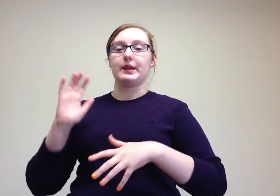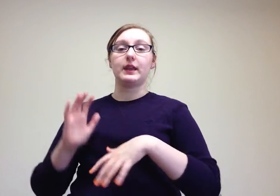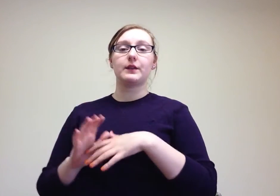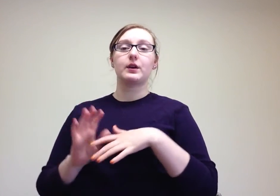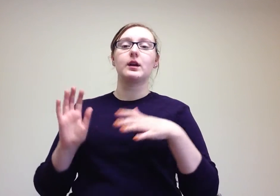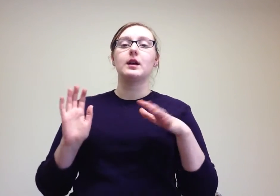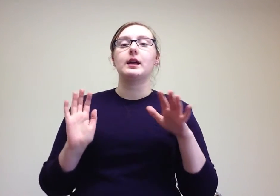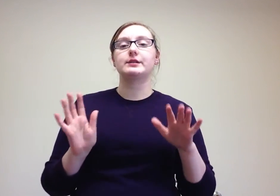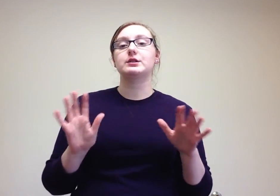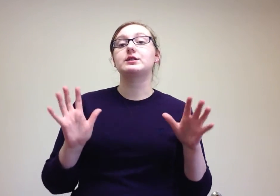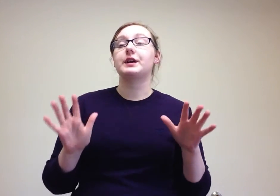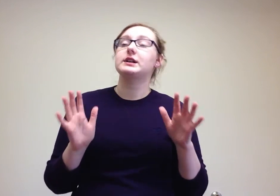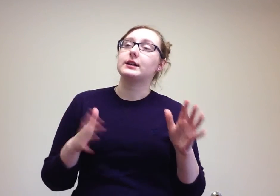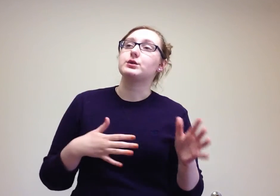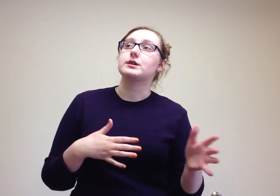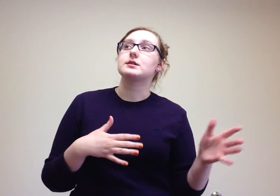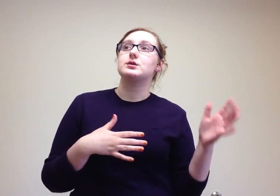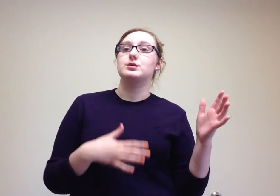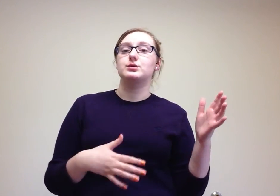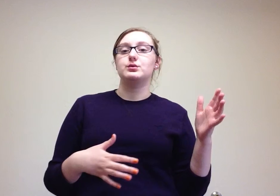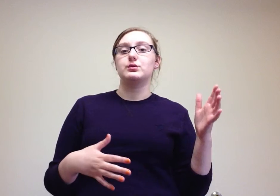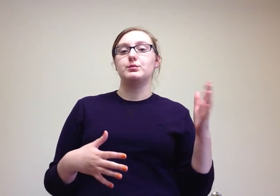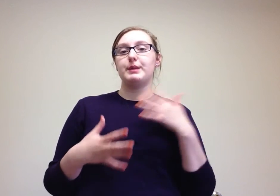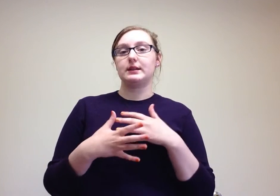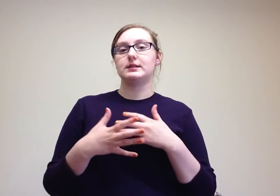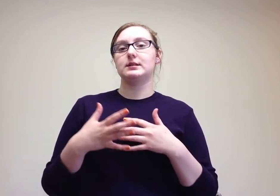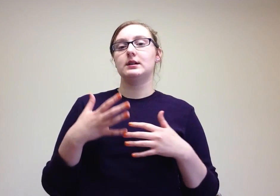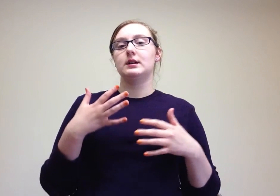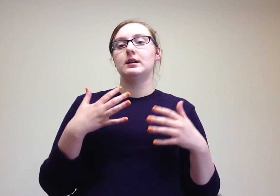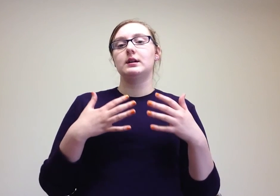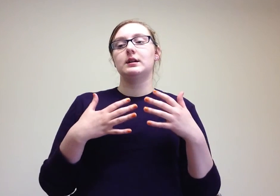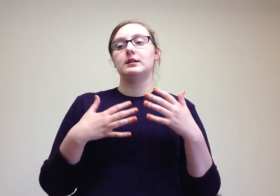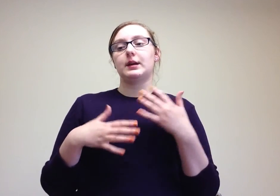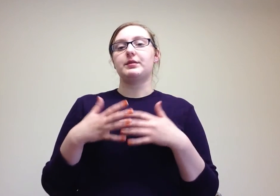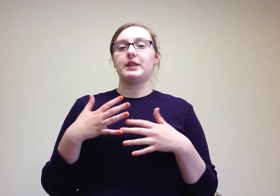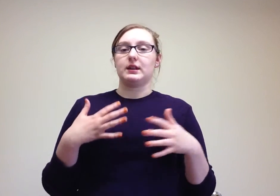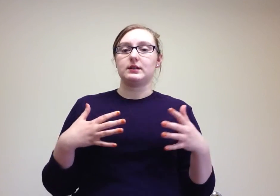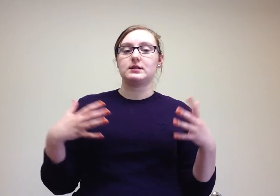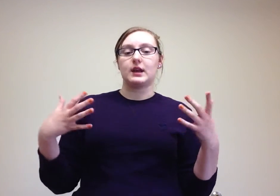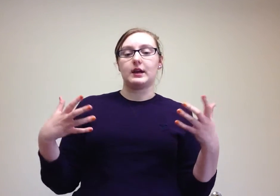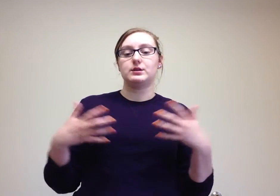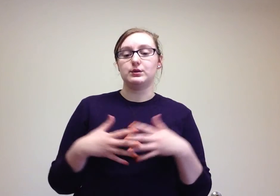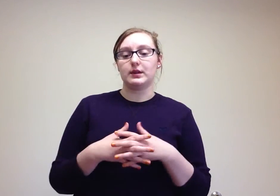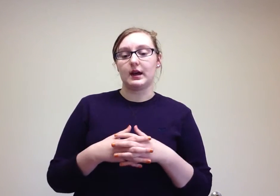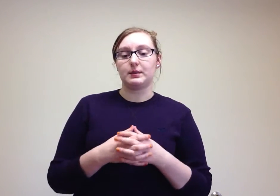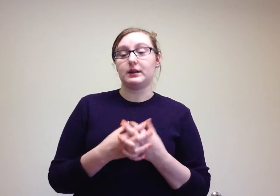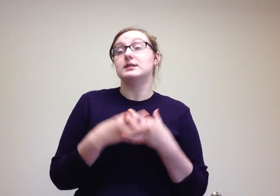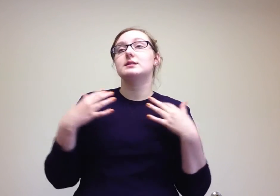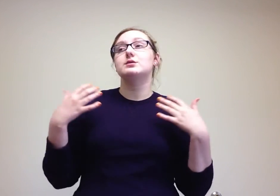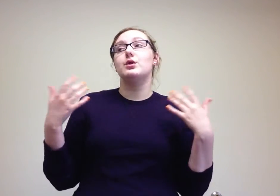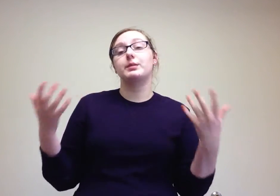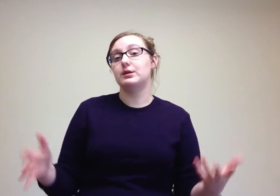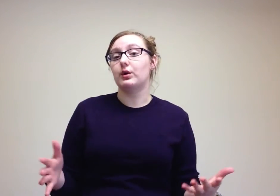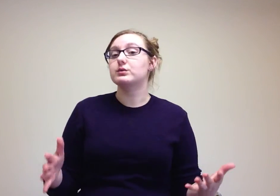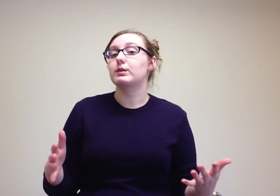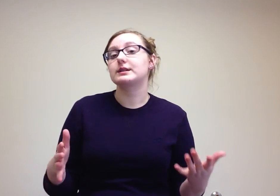the other. It's very dangerous to mix type of things that do that, because nobody knows what is going